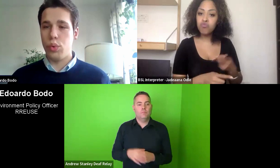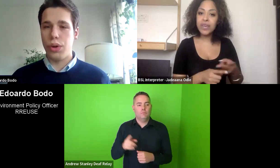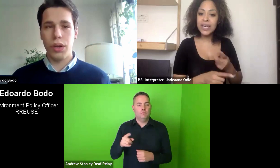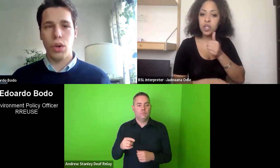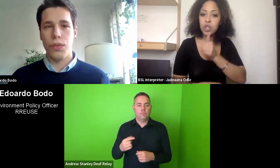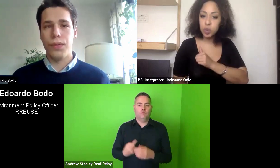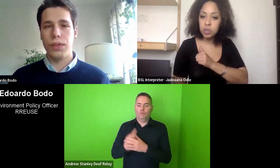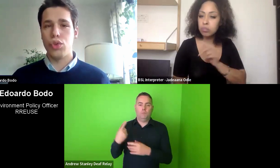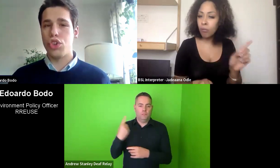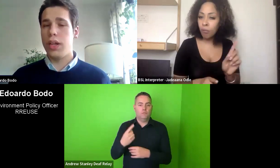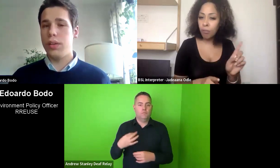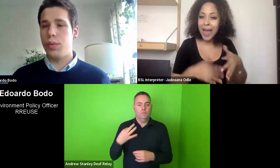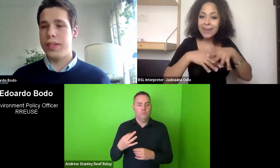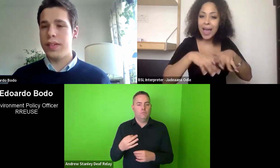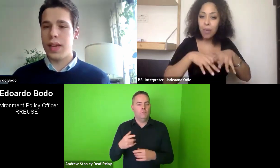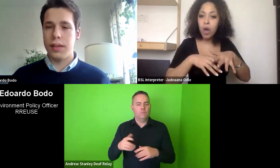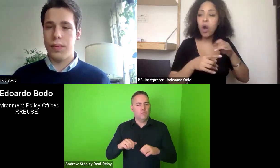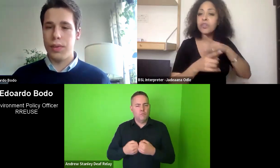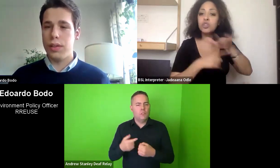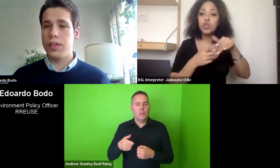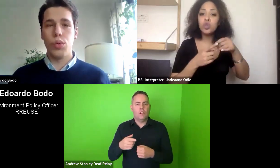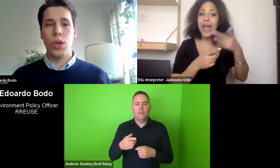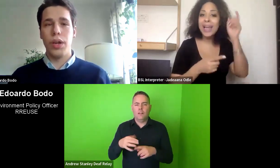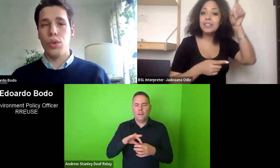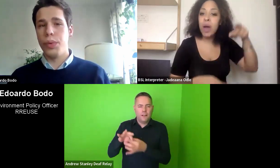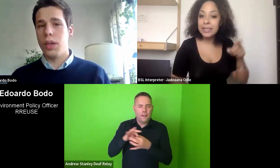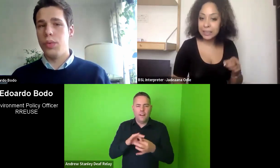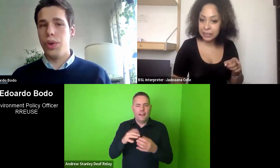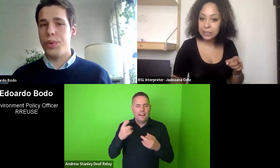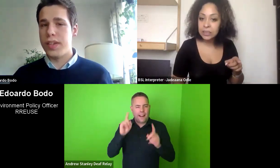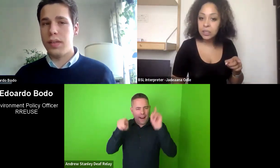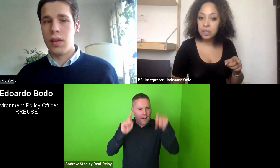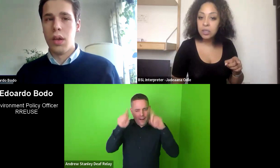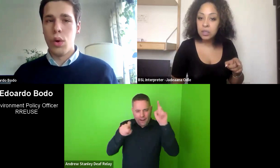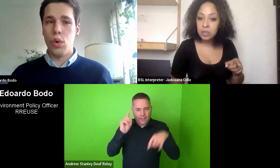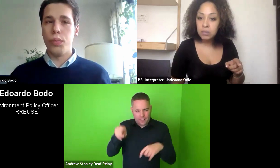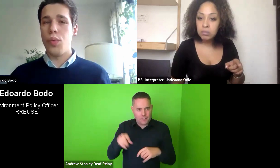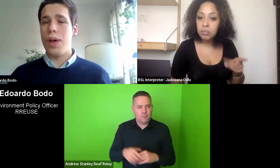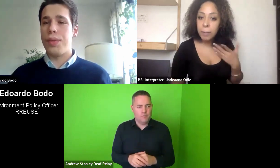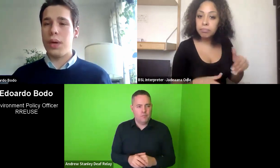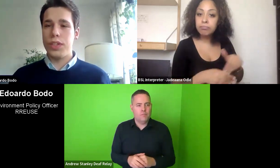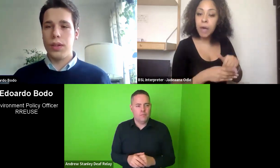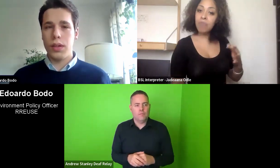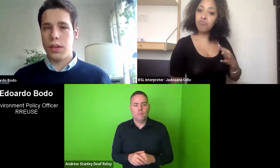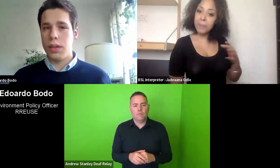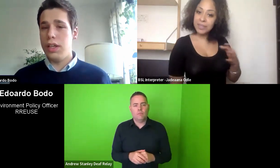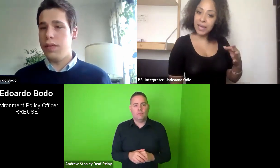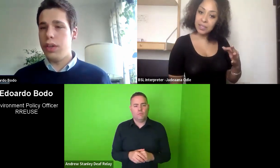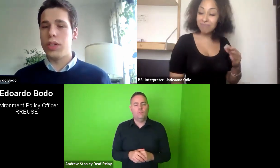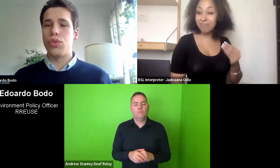a network of social enterprises active in the circular economy, and we represent almost